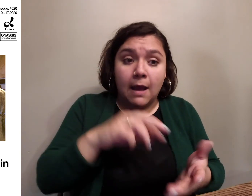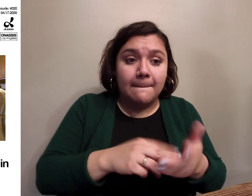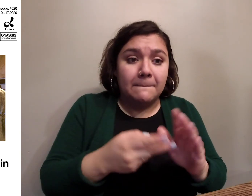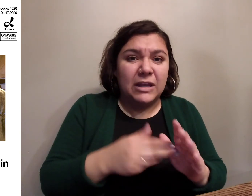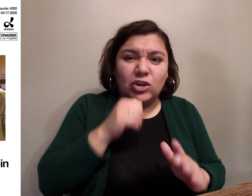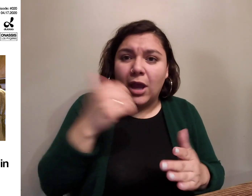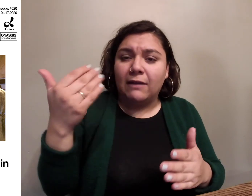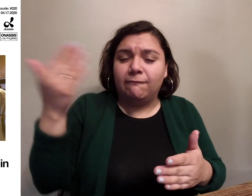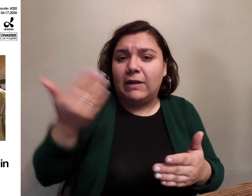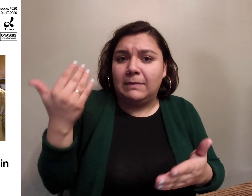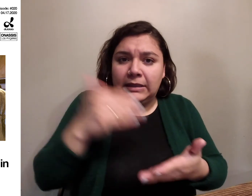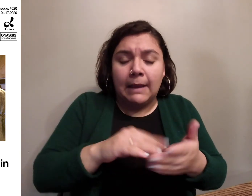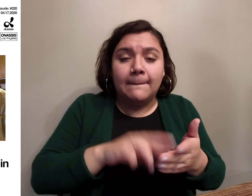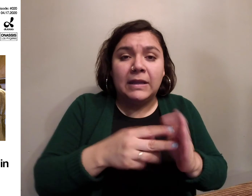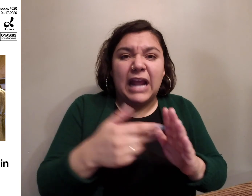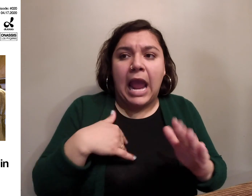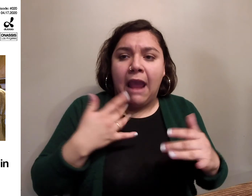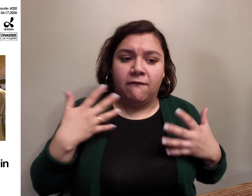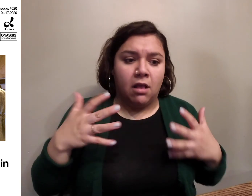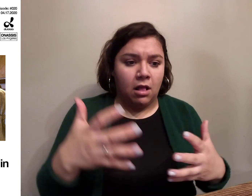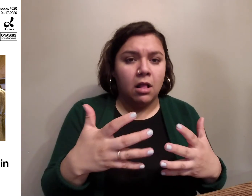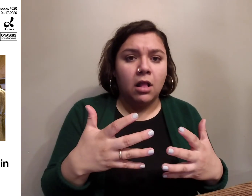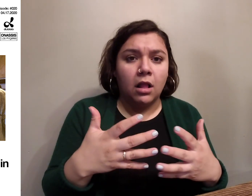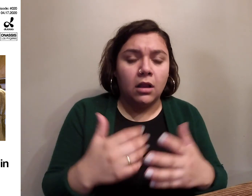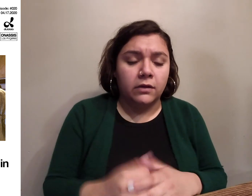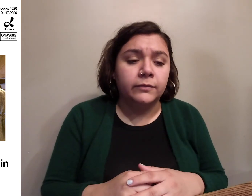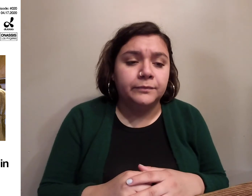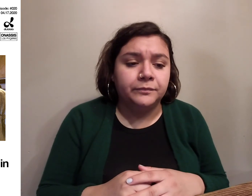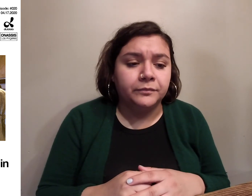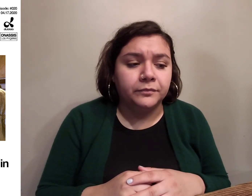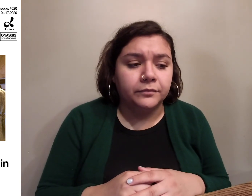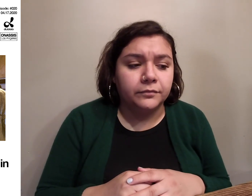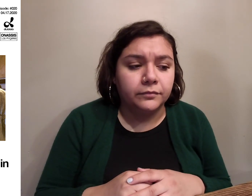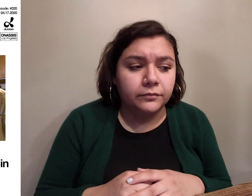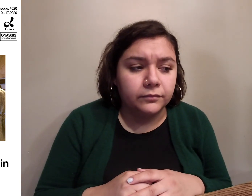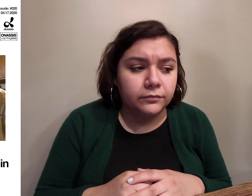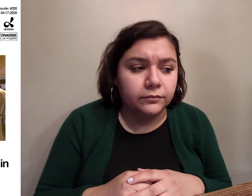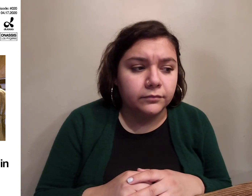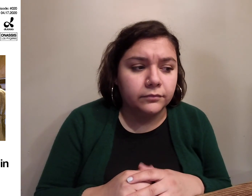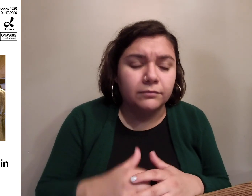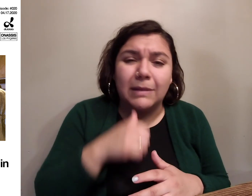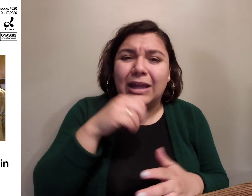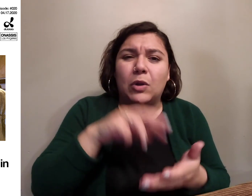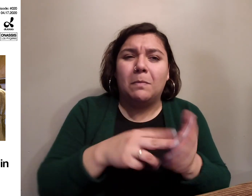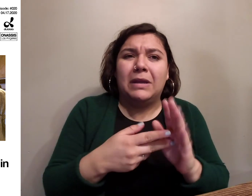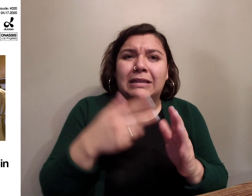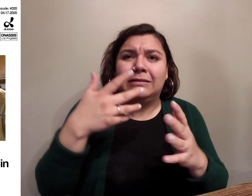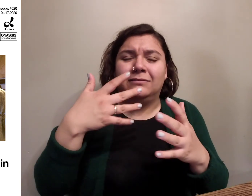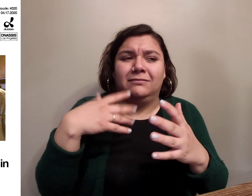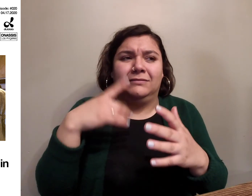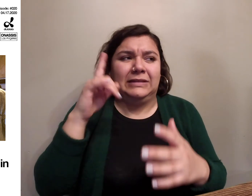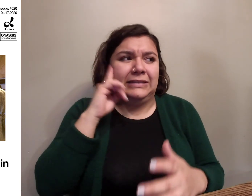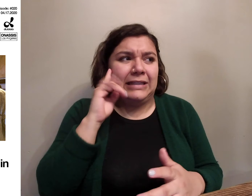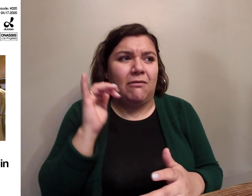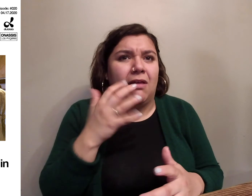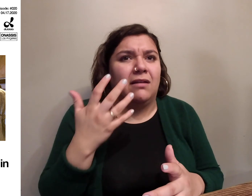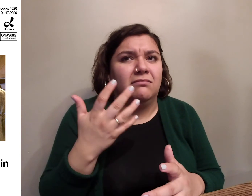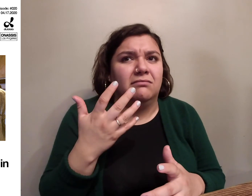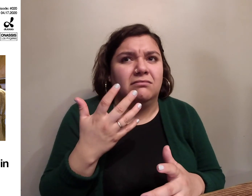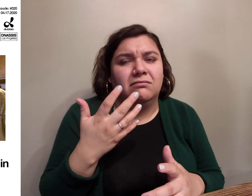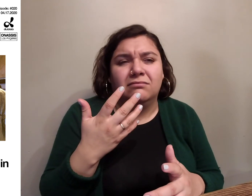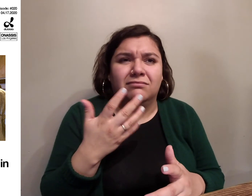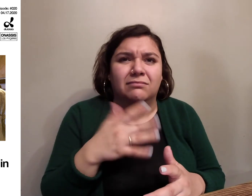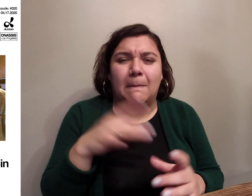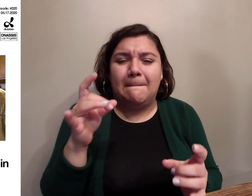of anxiety, and that sounds, and I don't mean to sound modest. Like, I really feel that way, and it's